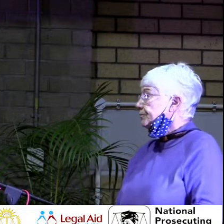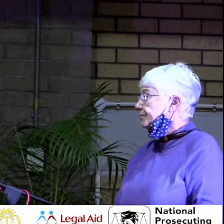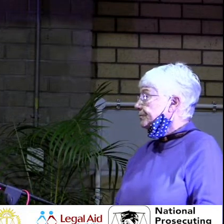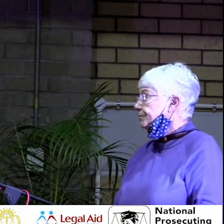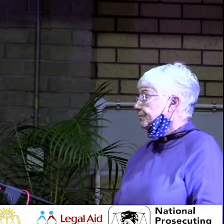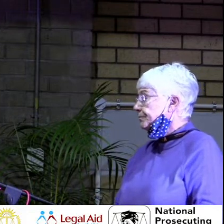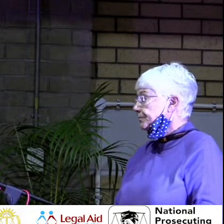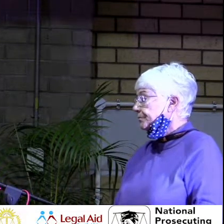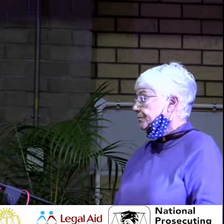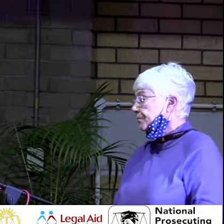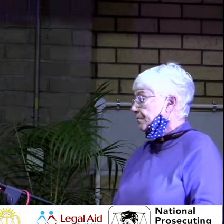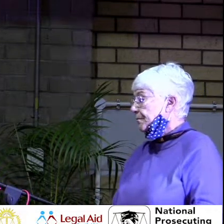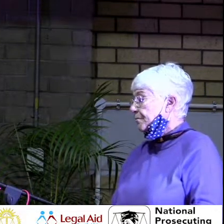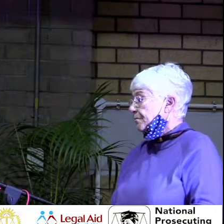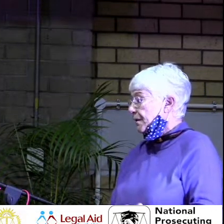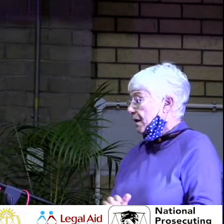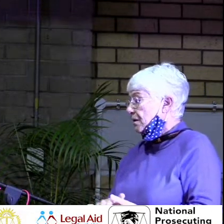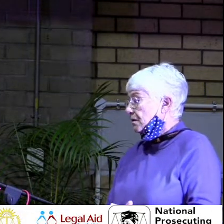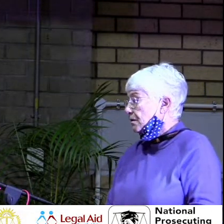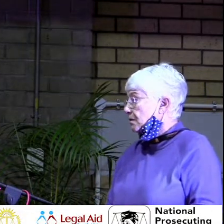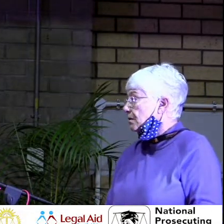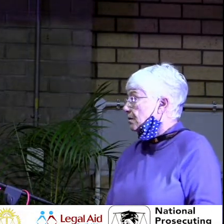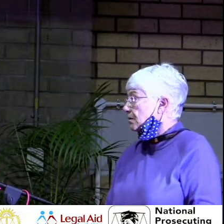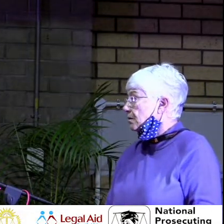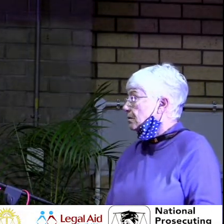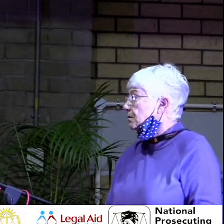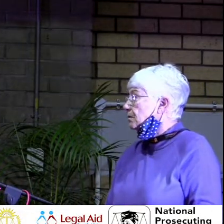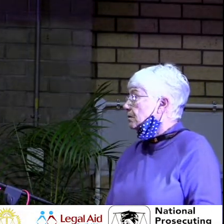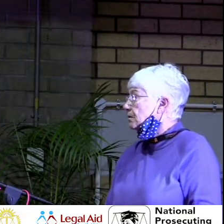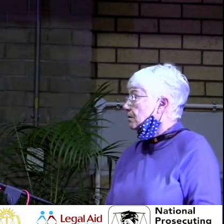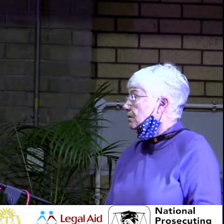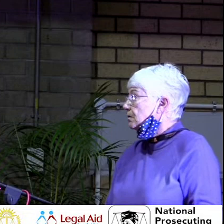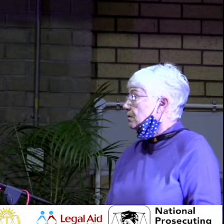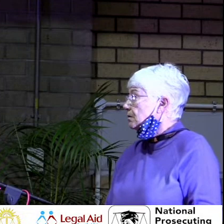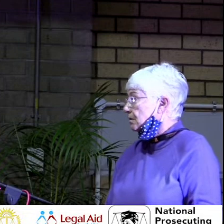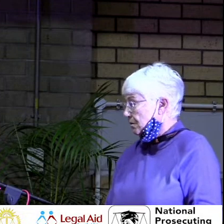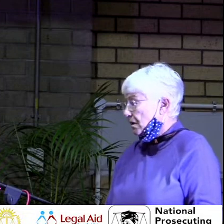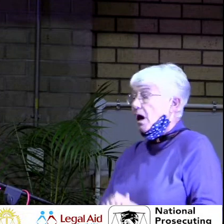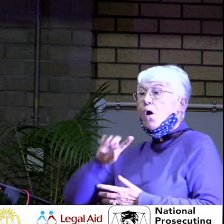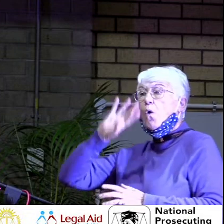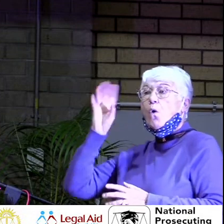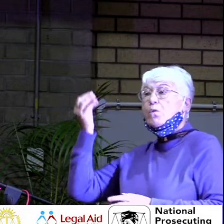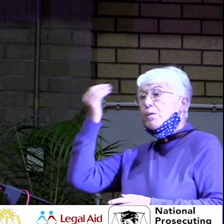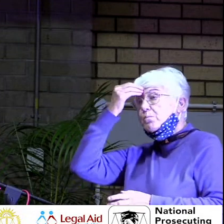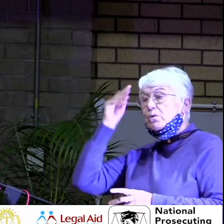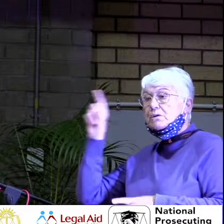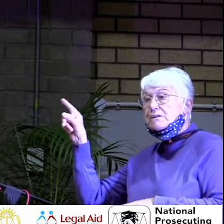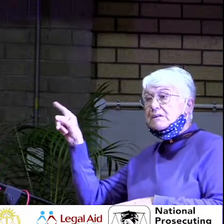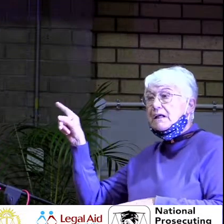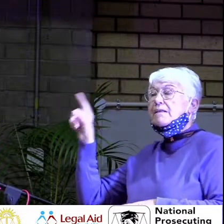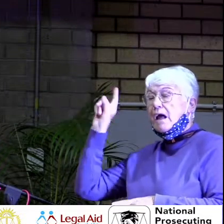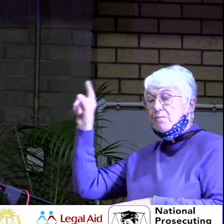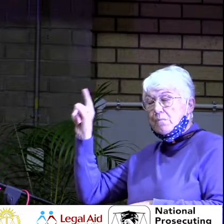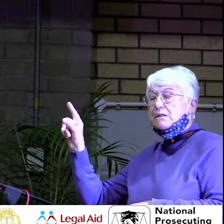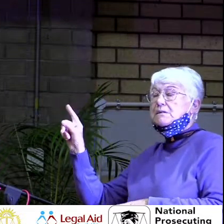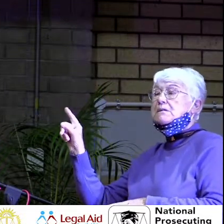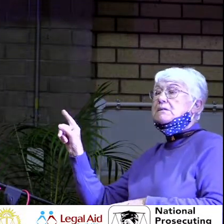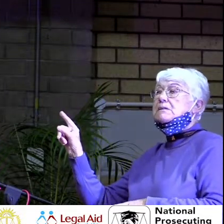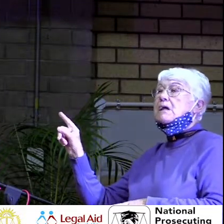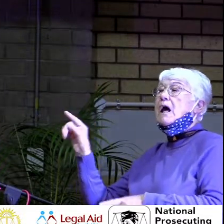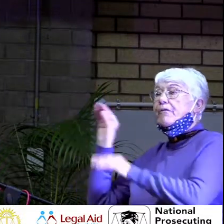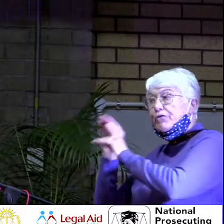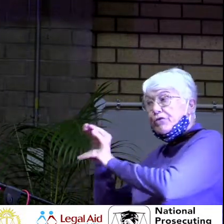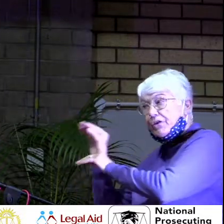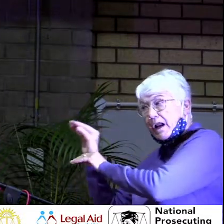FCS, or a detective with relevant training. And then in those cases, it will